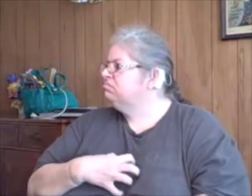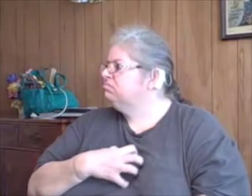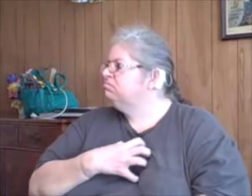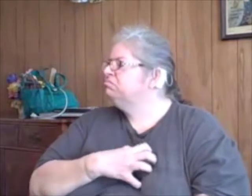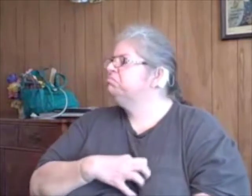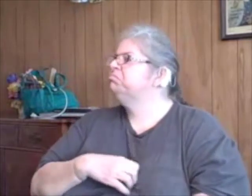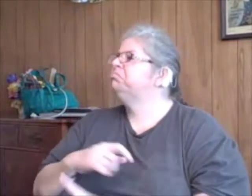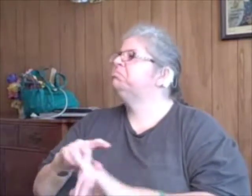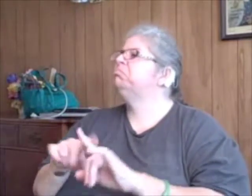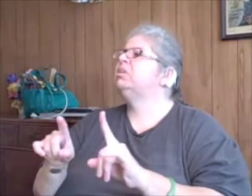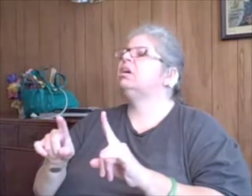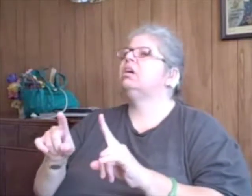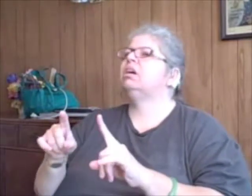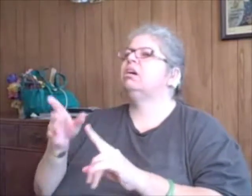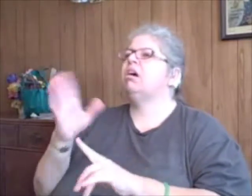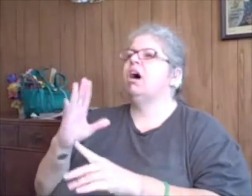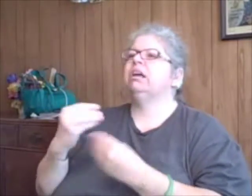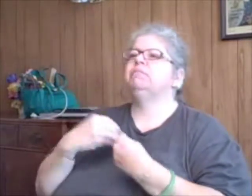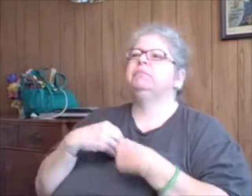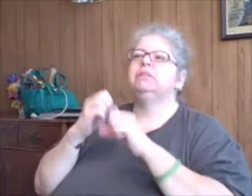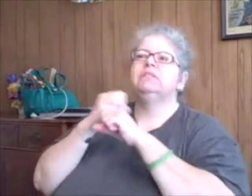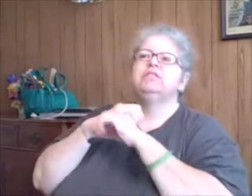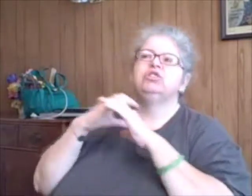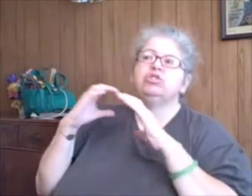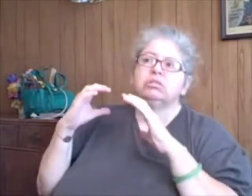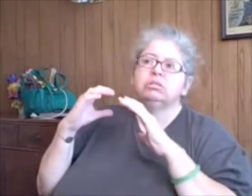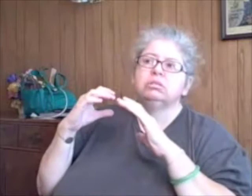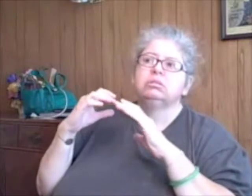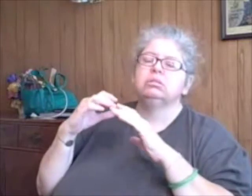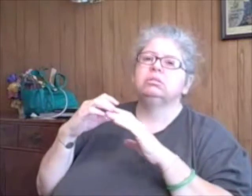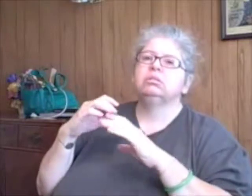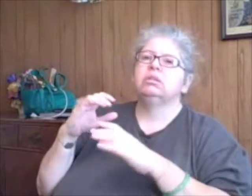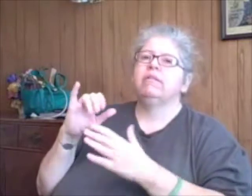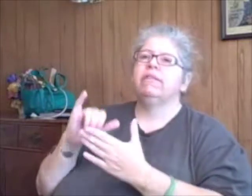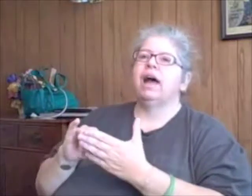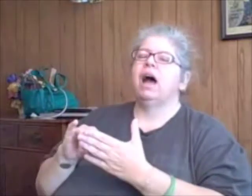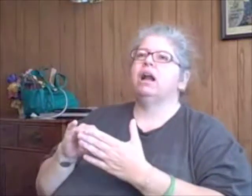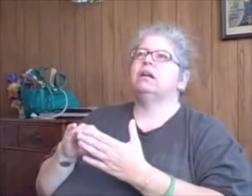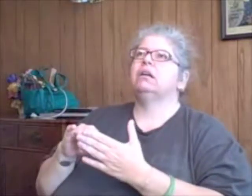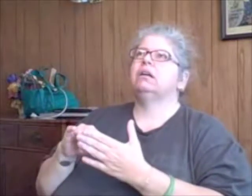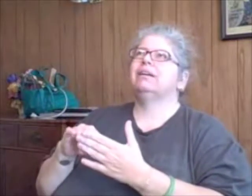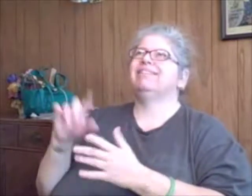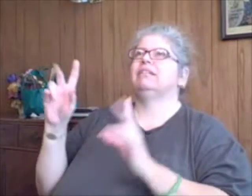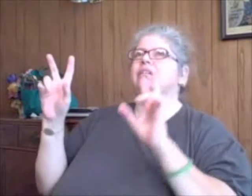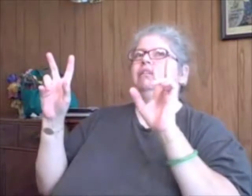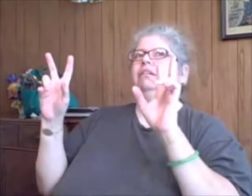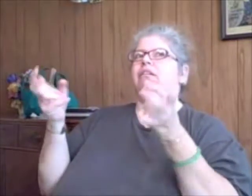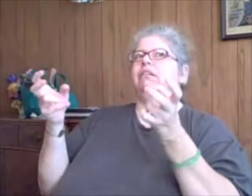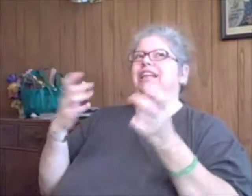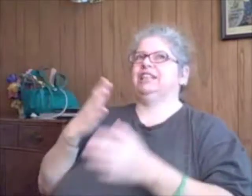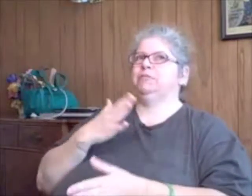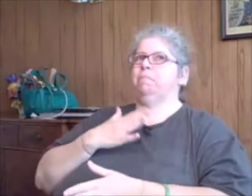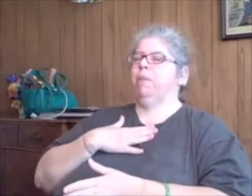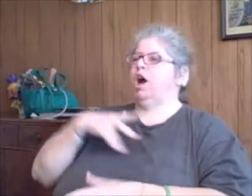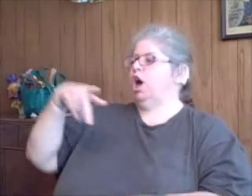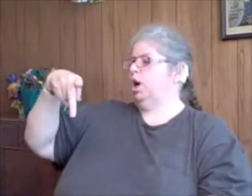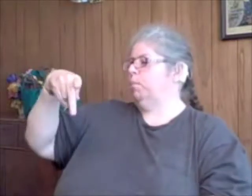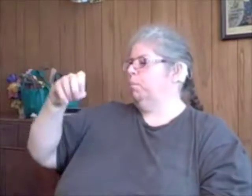disgusting. But God gave me a vision that is my pearl of